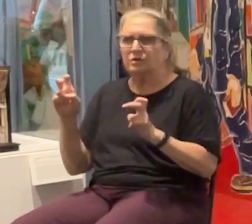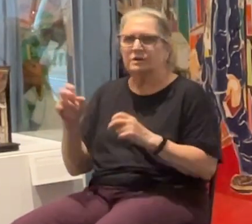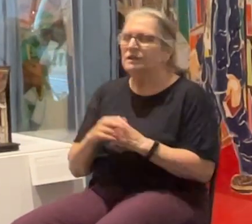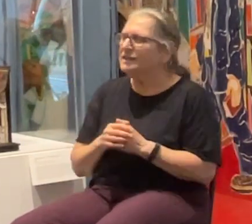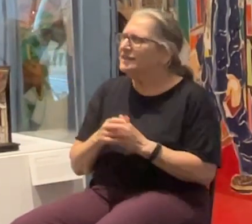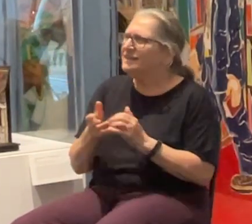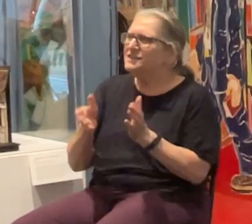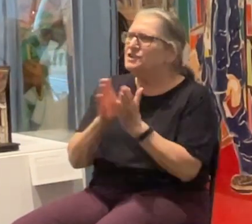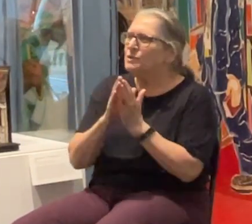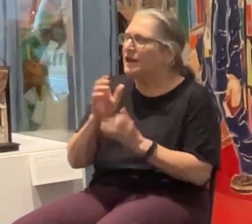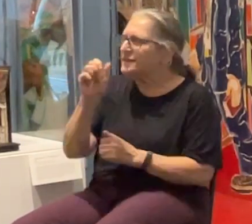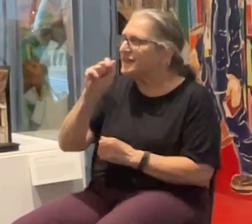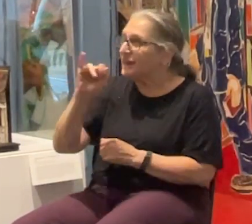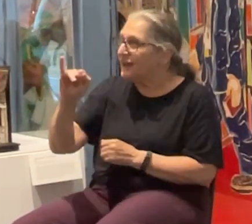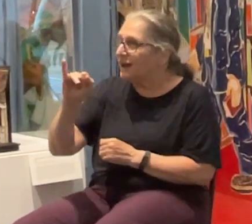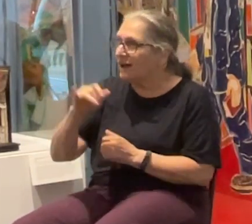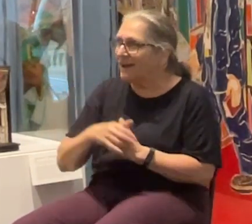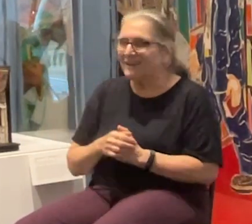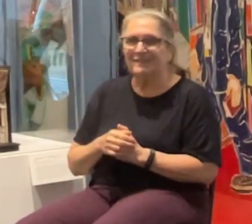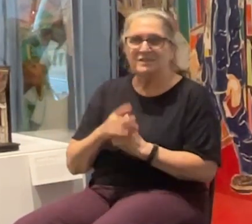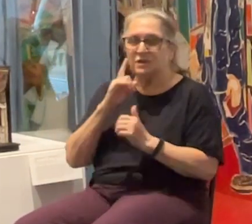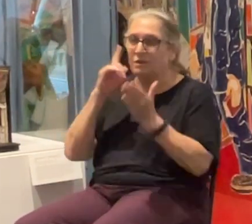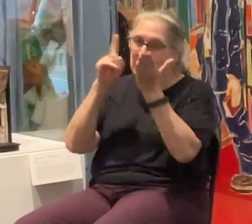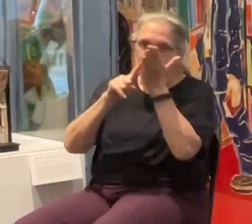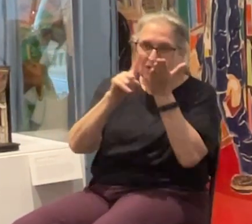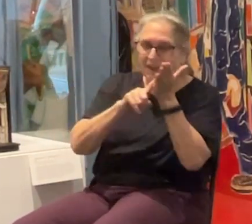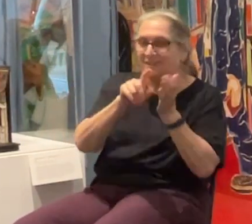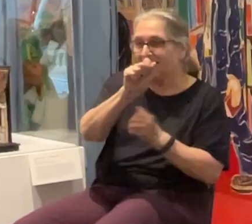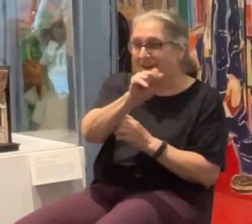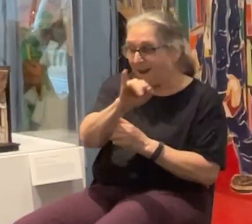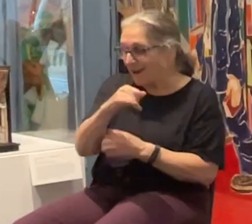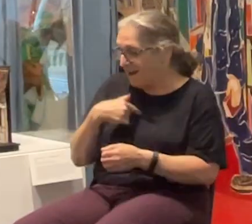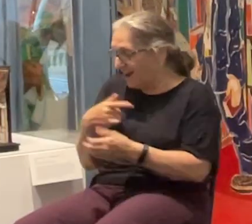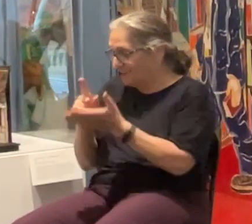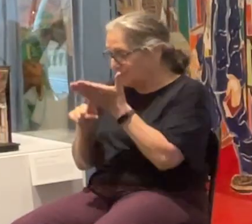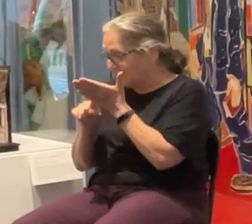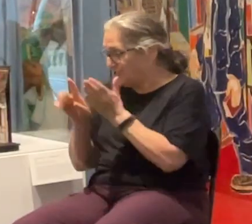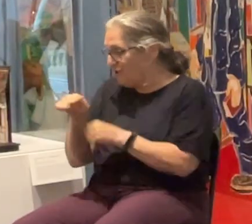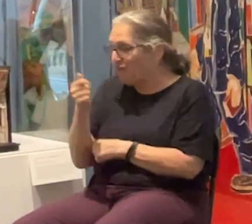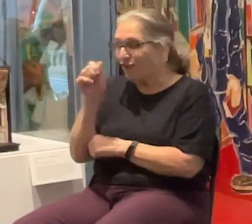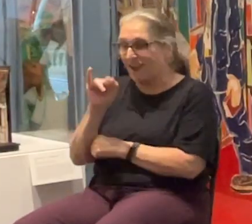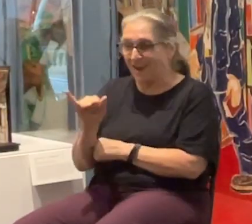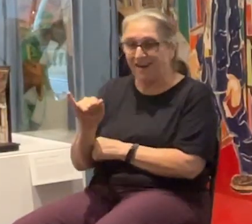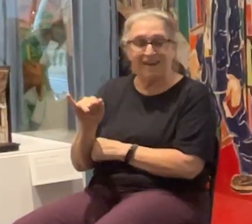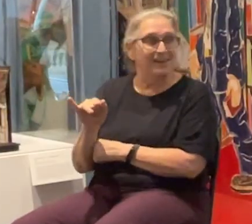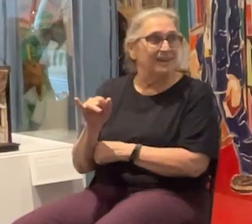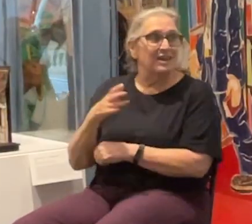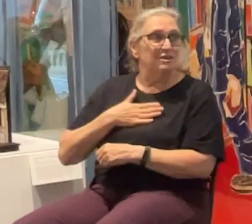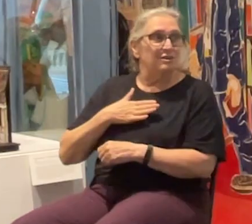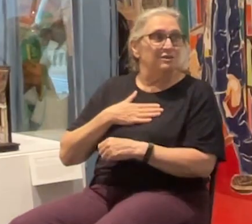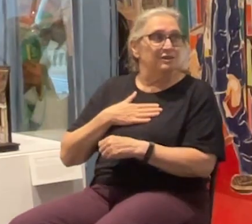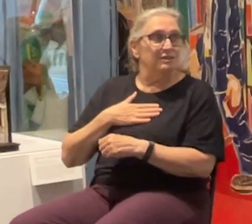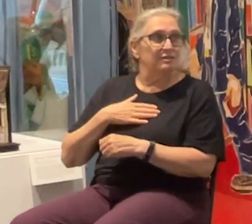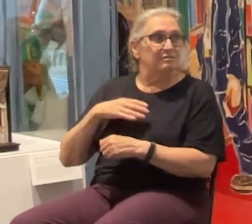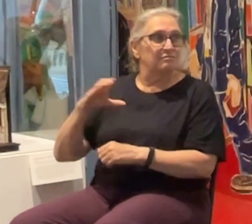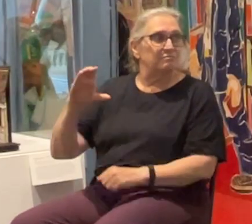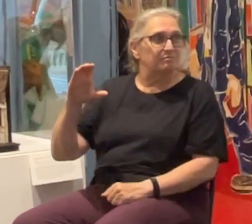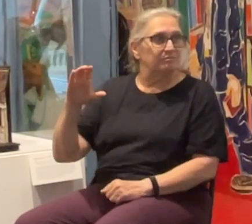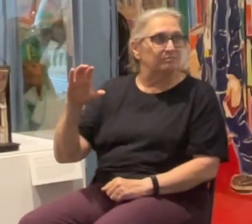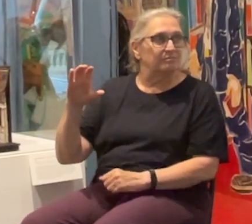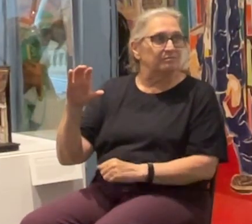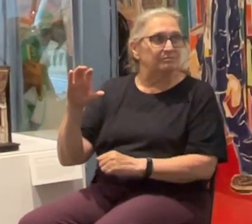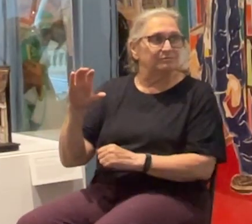ask AI? And I said, oh no. So he checked one AI and I checked what my partner calls HAL 9000, which is